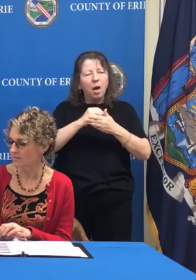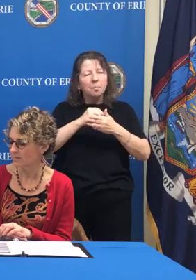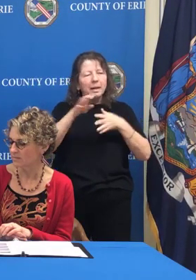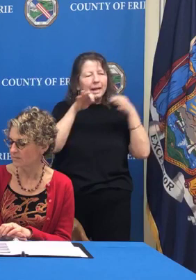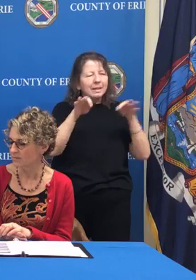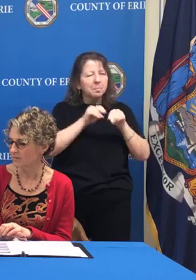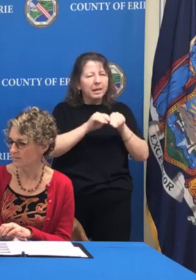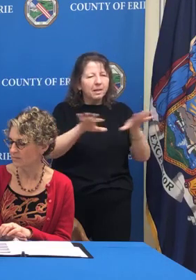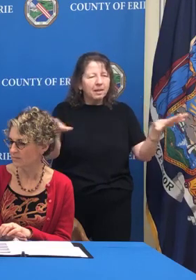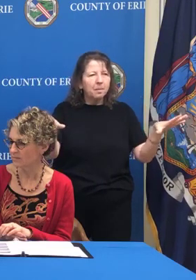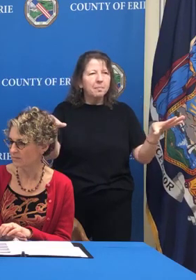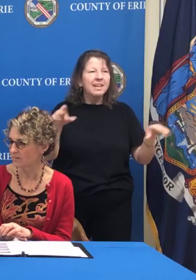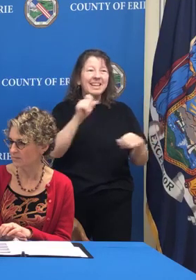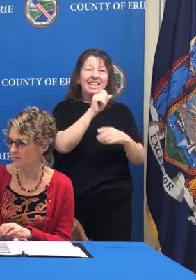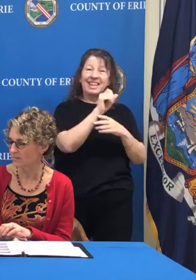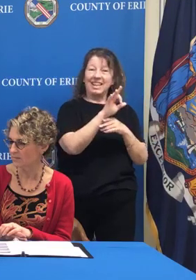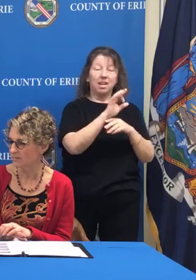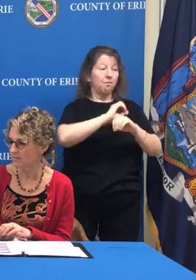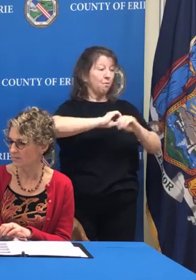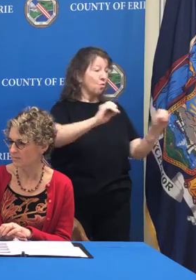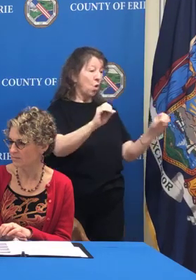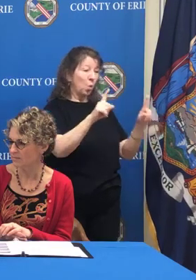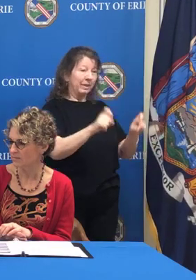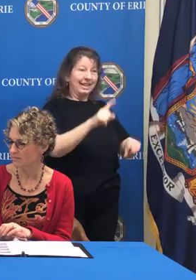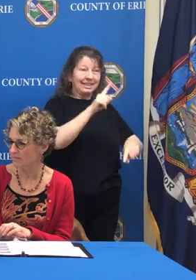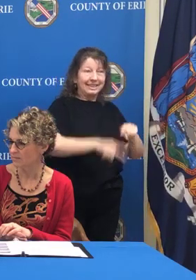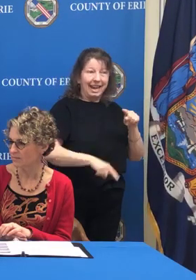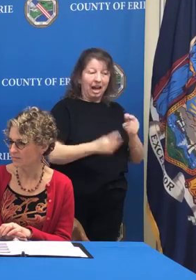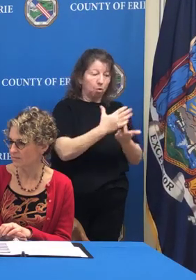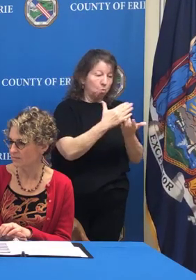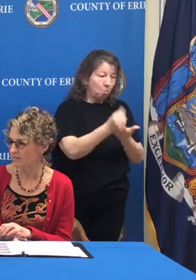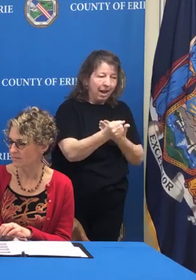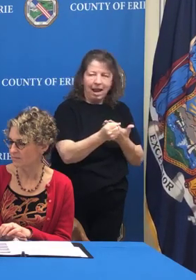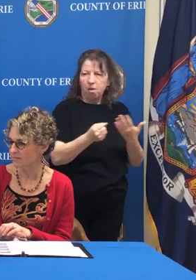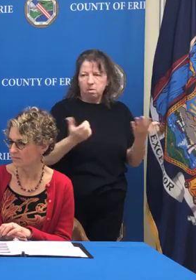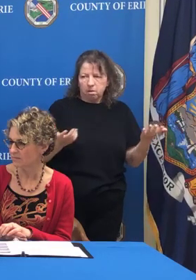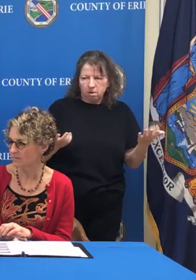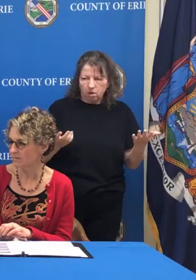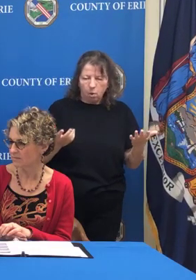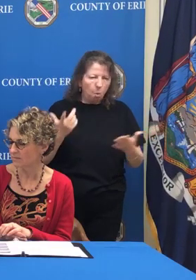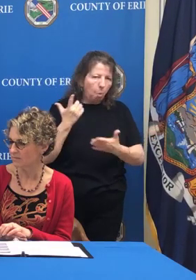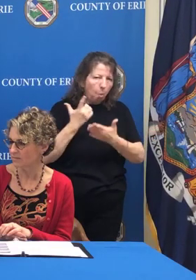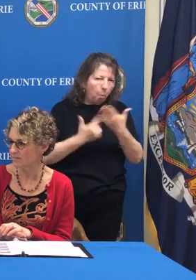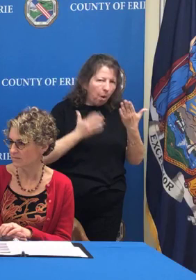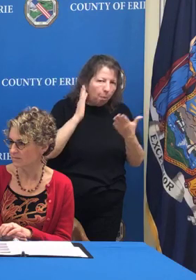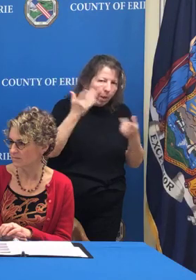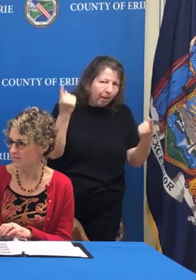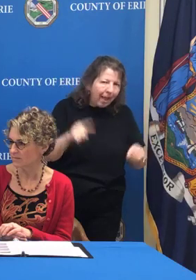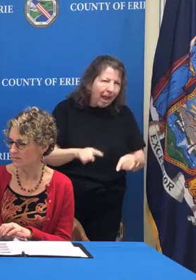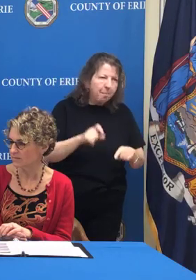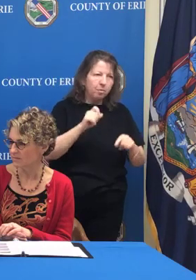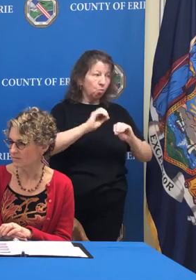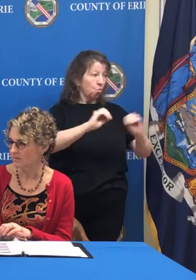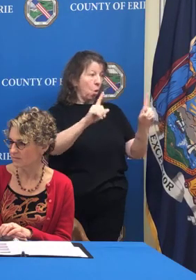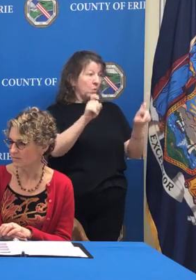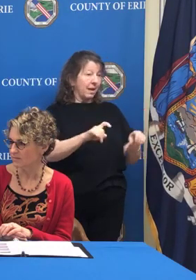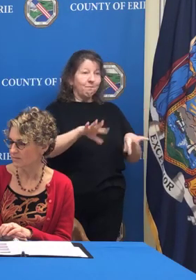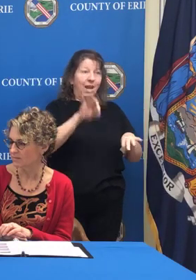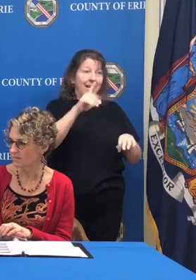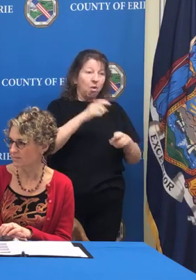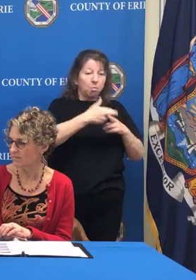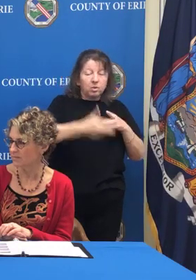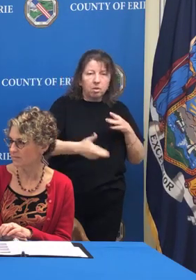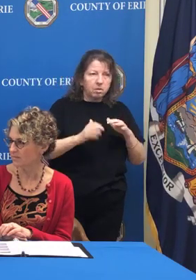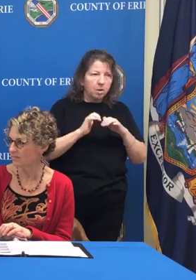effect of not being able to test more people or maybe track this? Like, what are we going to see happen in the long term?